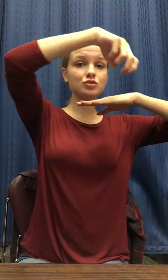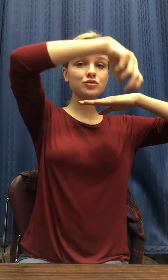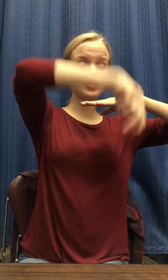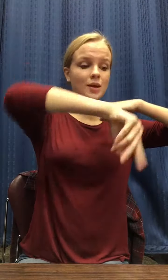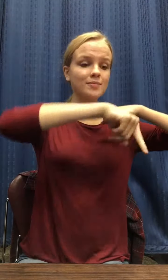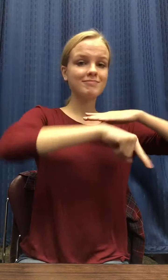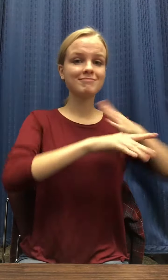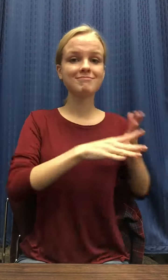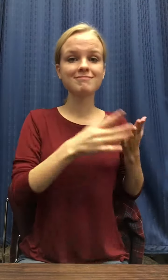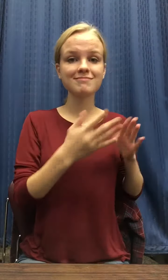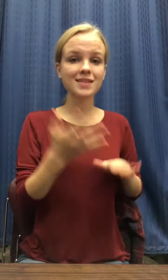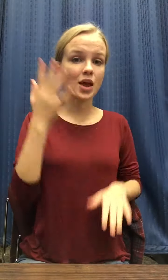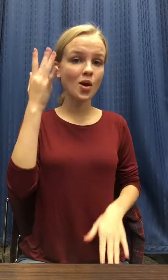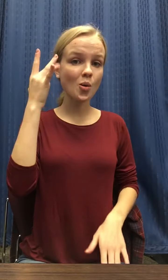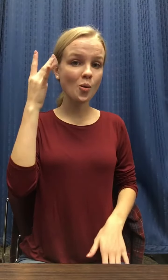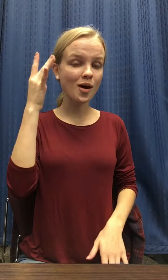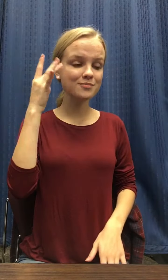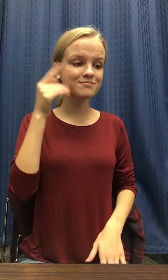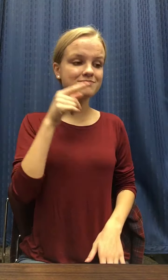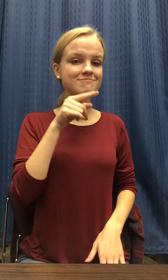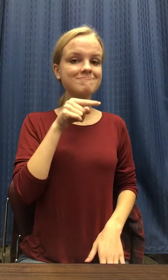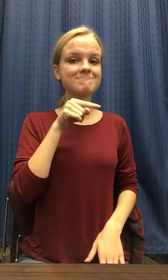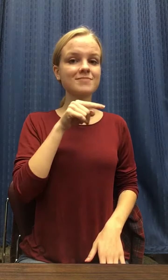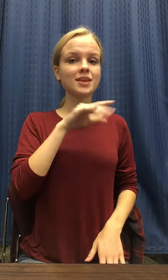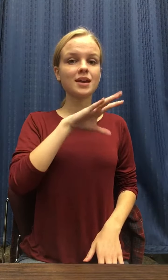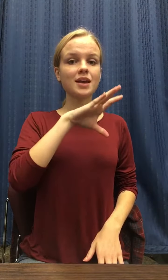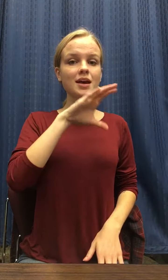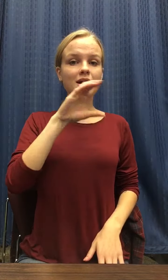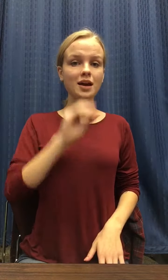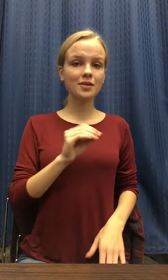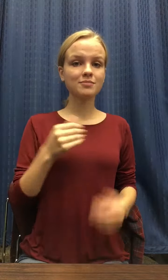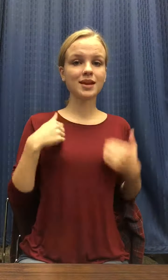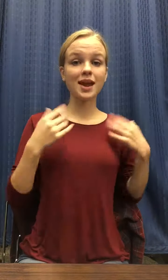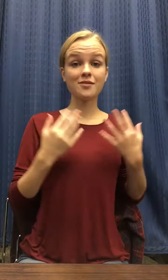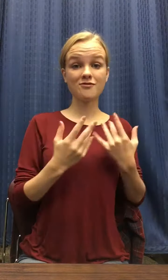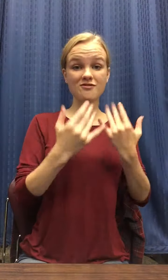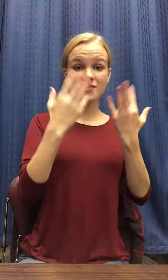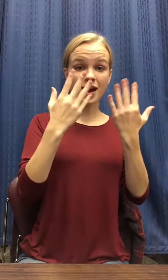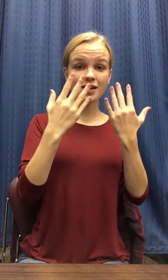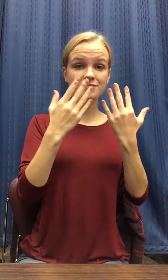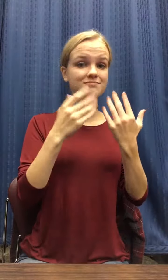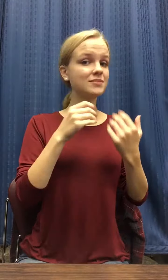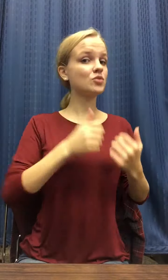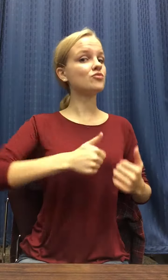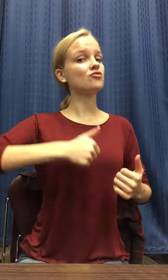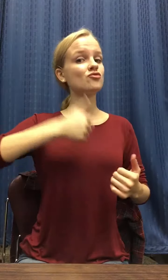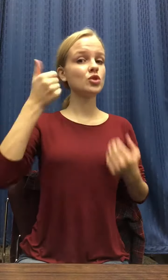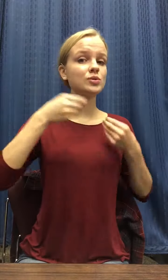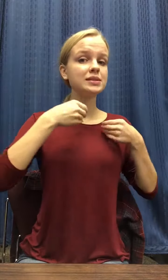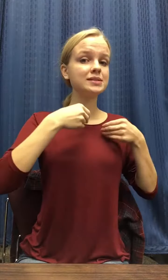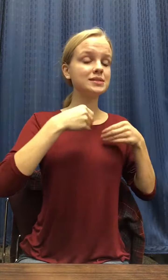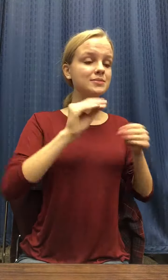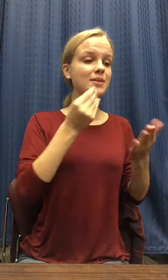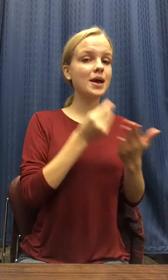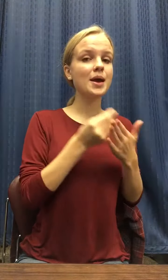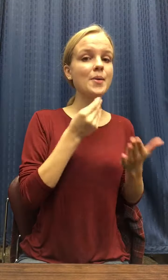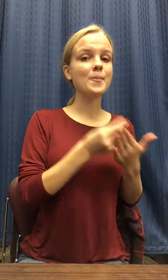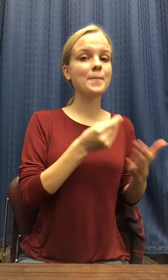to spend the extra money to provide a safe working conditions. Those conditions which were, of course, or should have